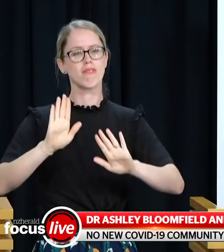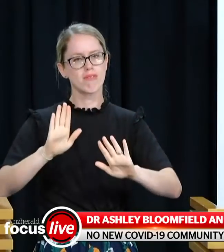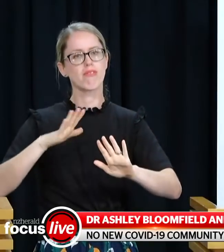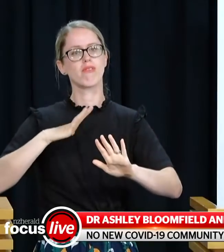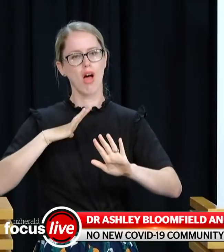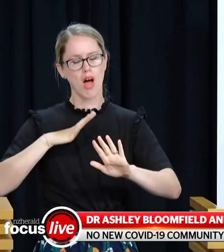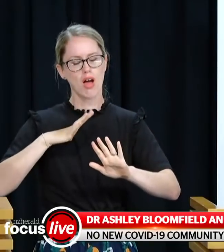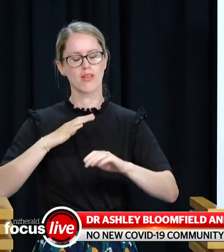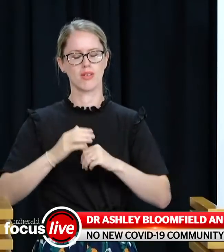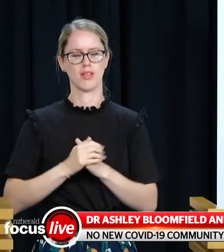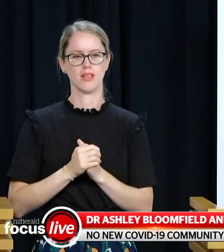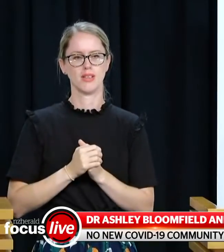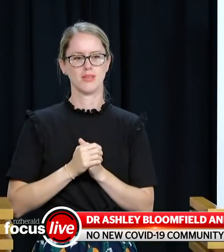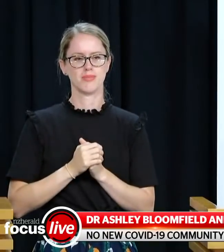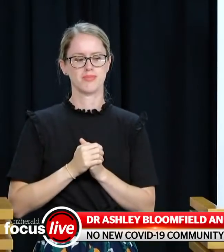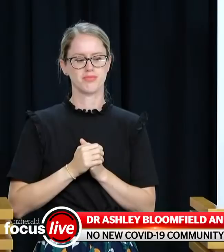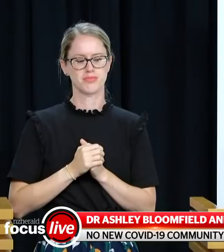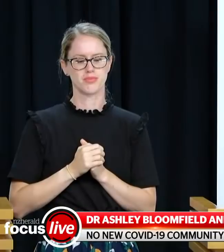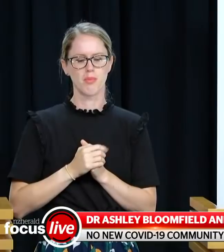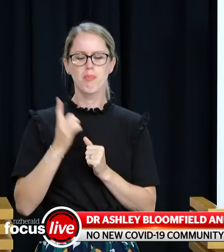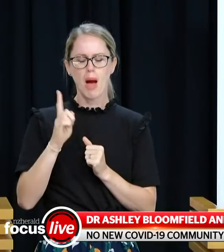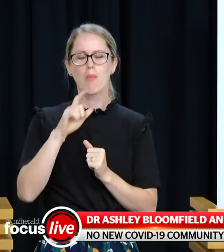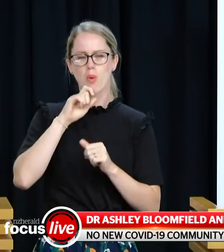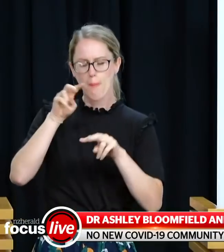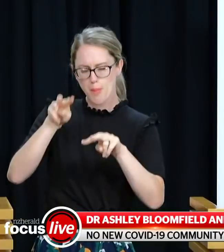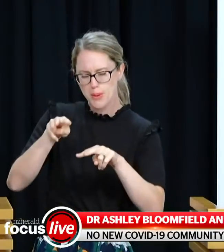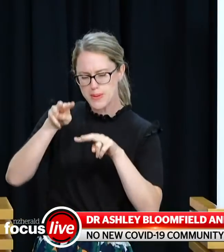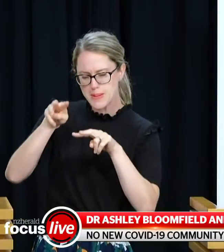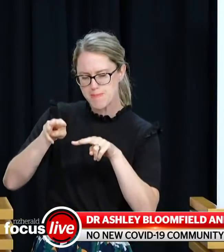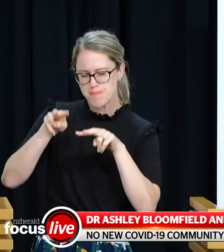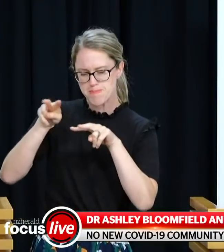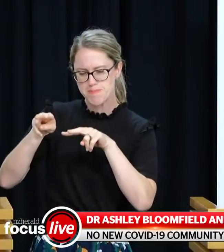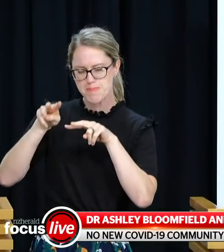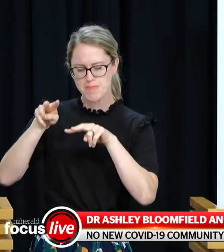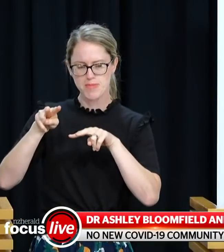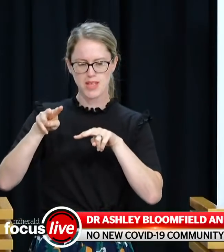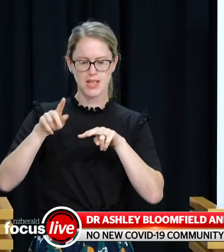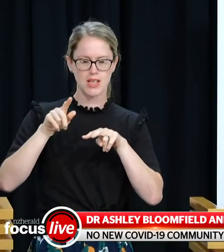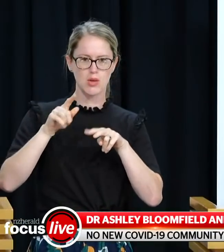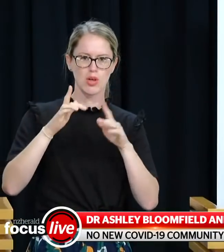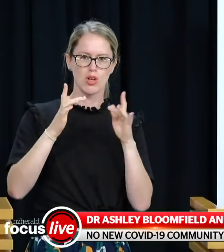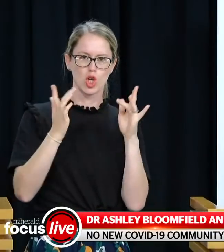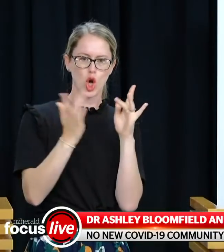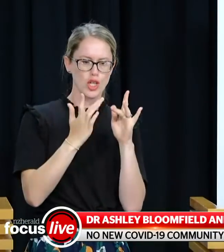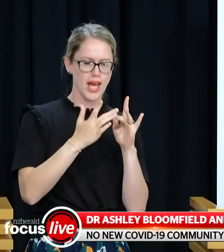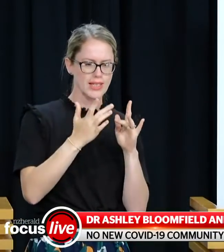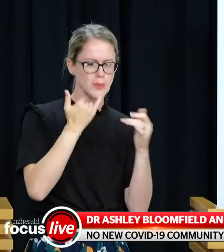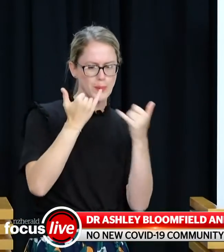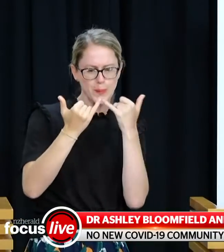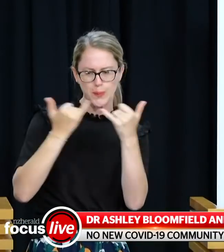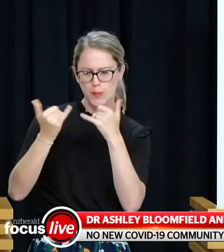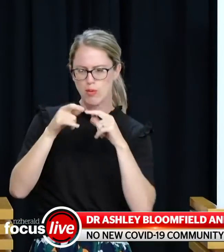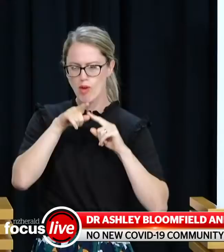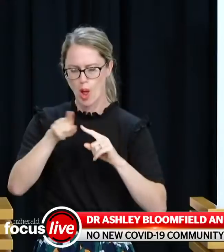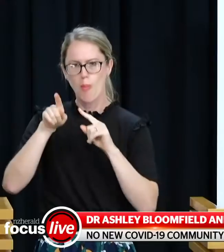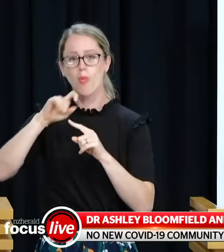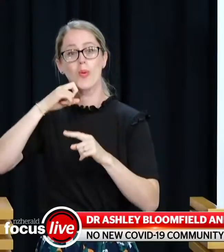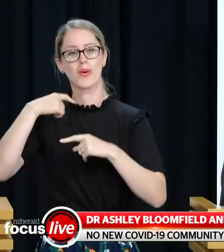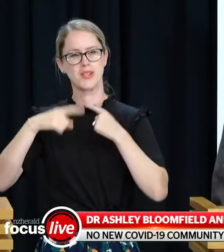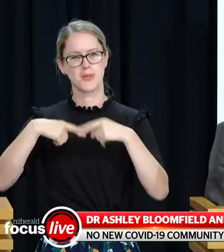underway. Of course, our very close monitoring, our ongoing follow-up of any of our contacts who are in isolation will